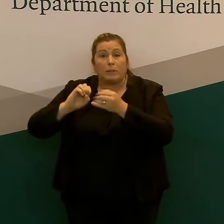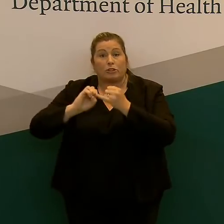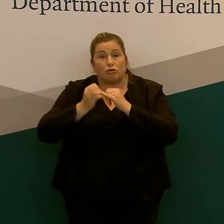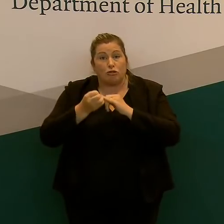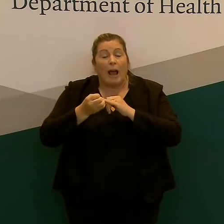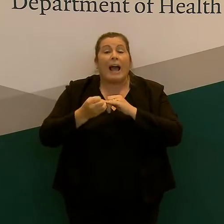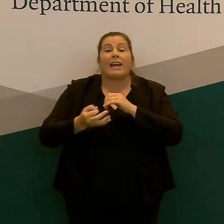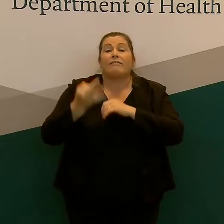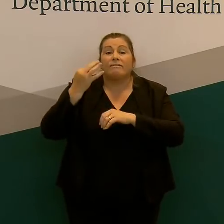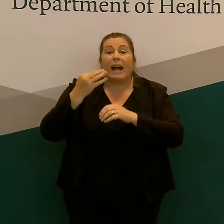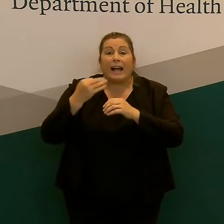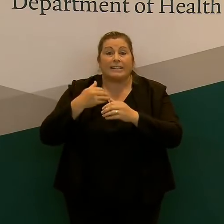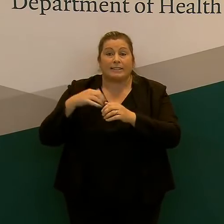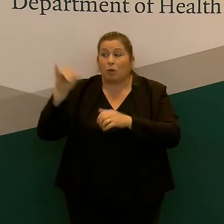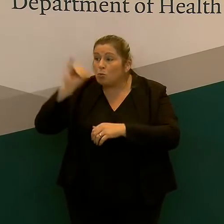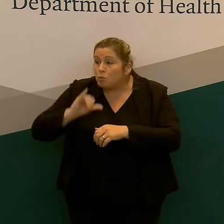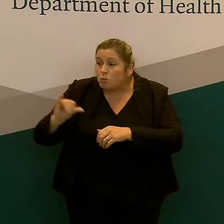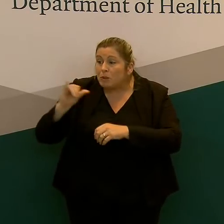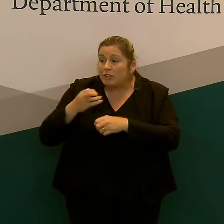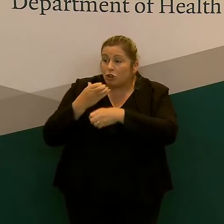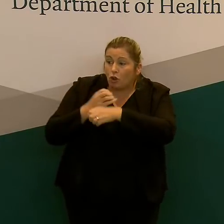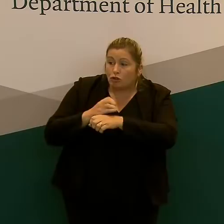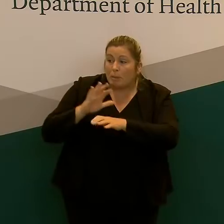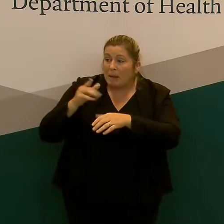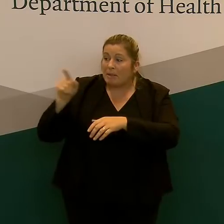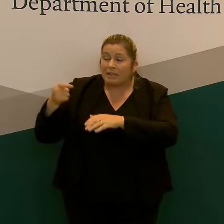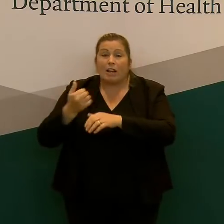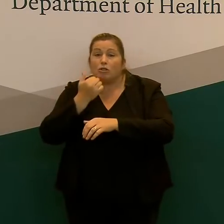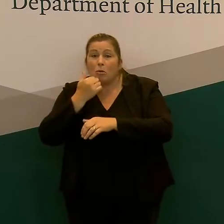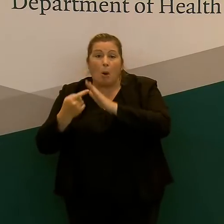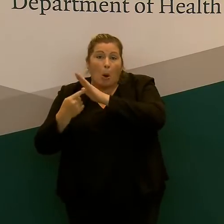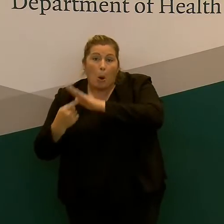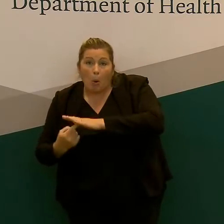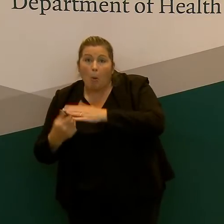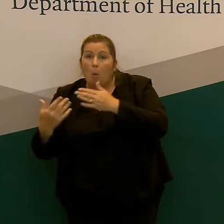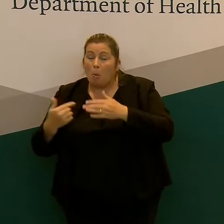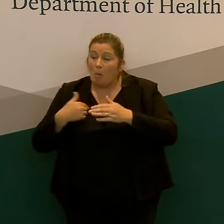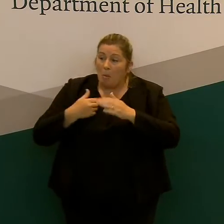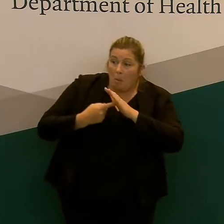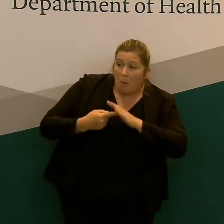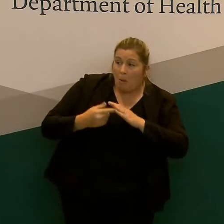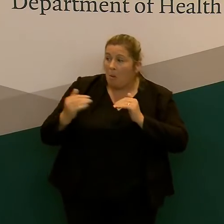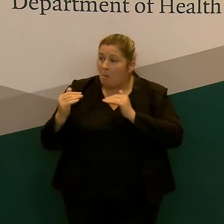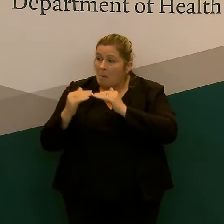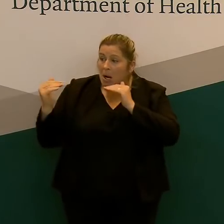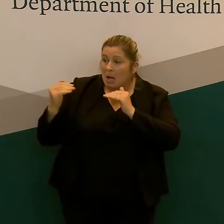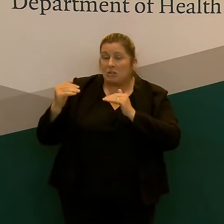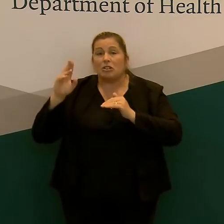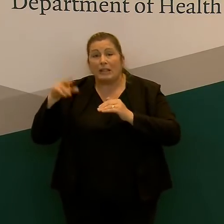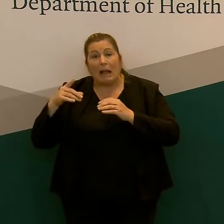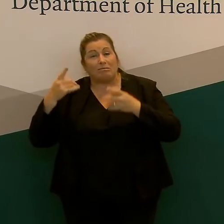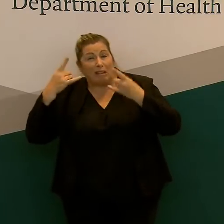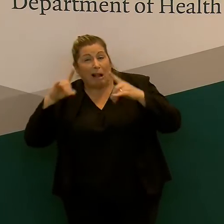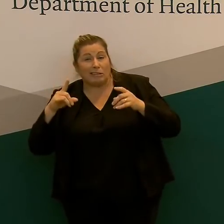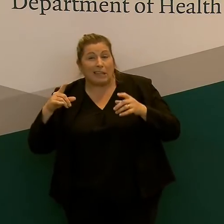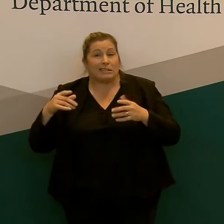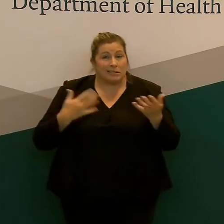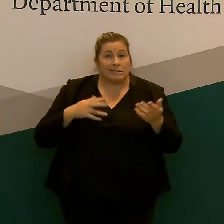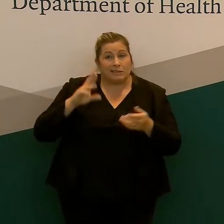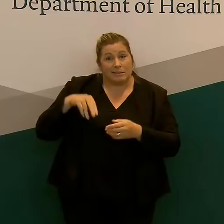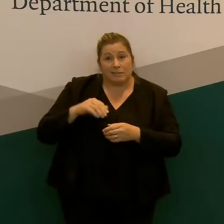basis upon which countries can find safe and appropriate ways of extending the benefits that come with international